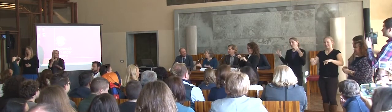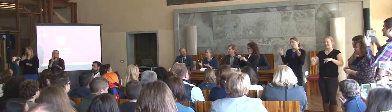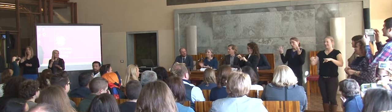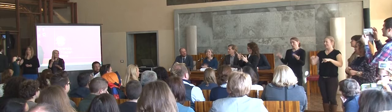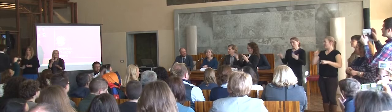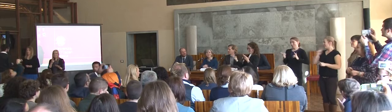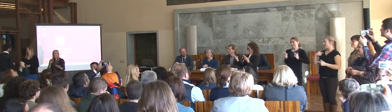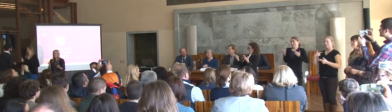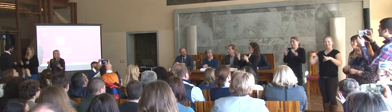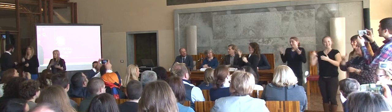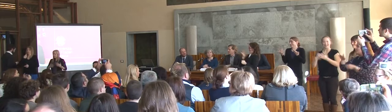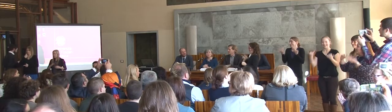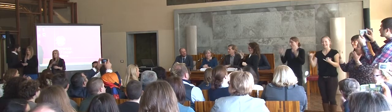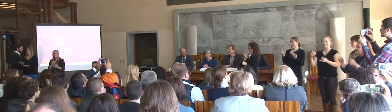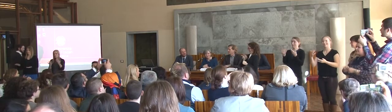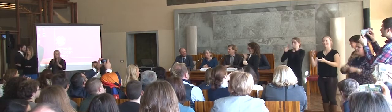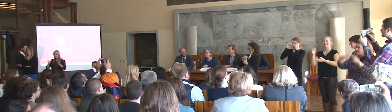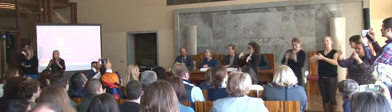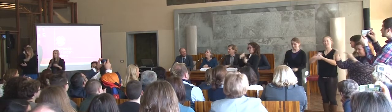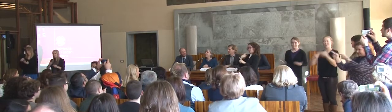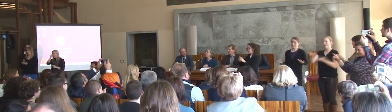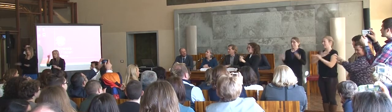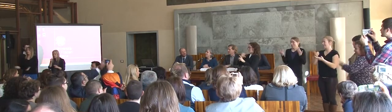lively, interesting, and complex.